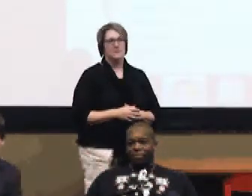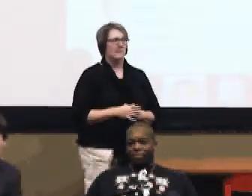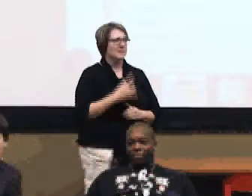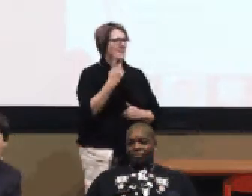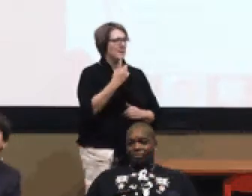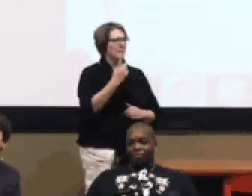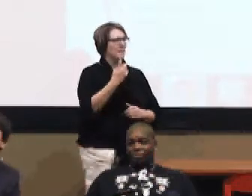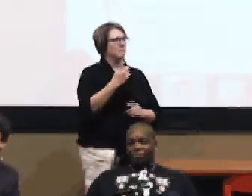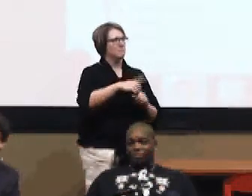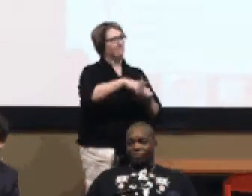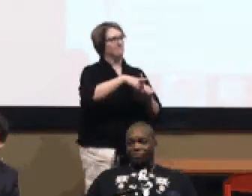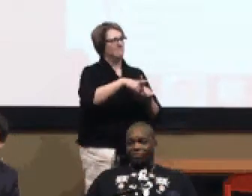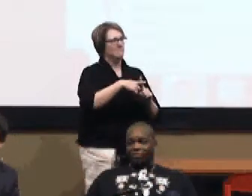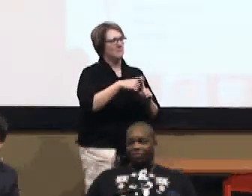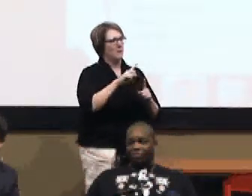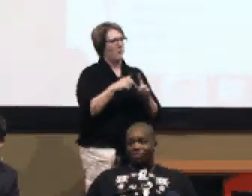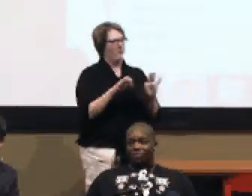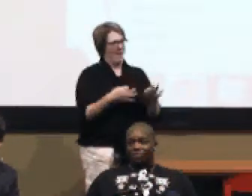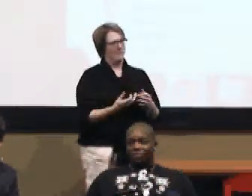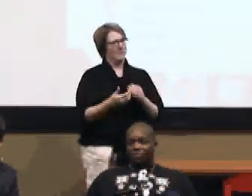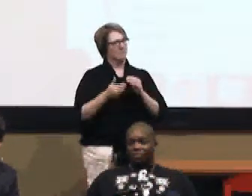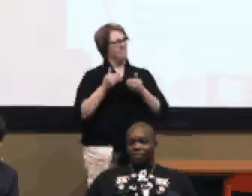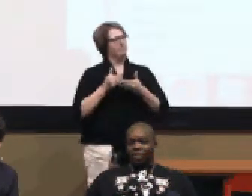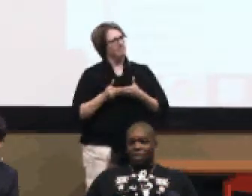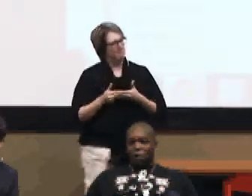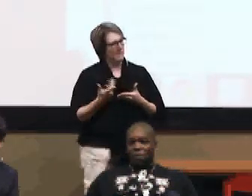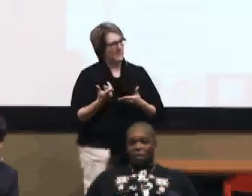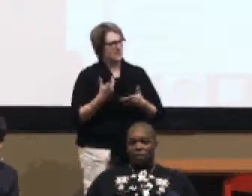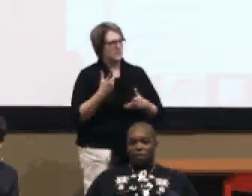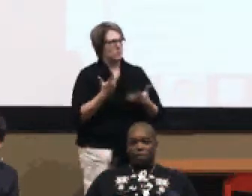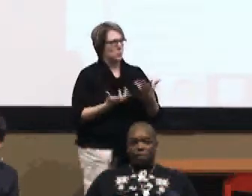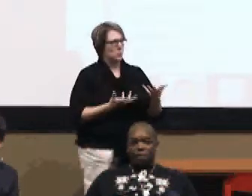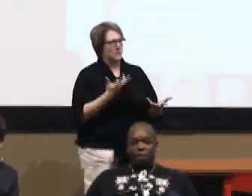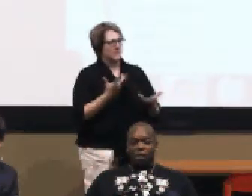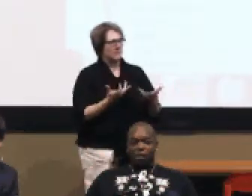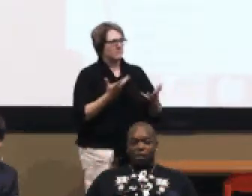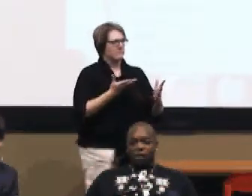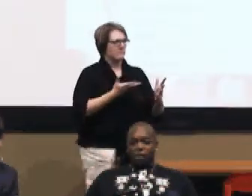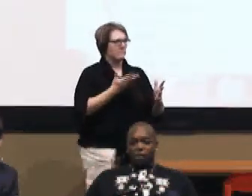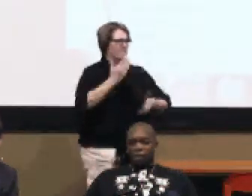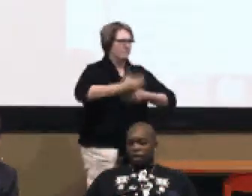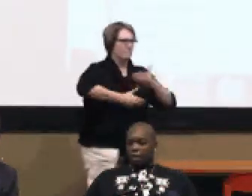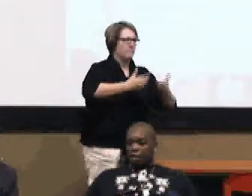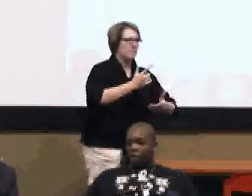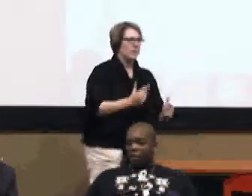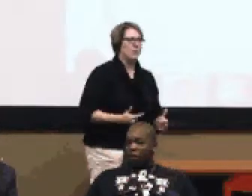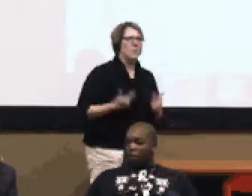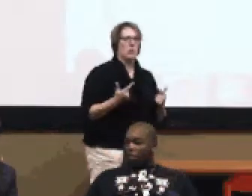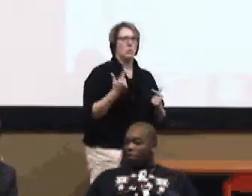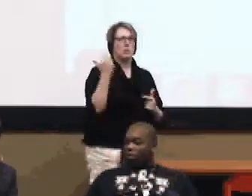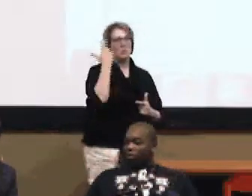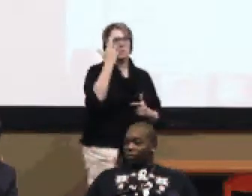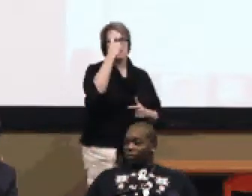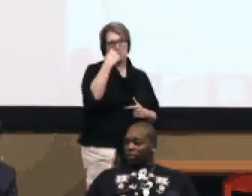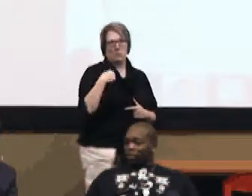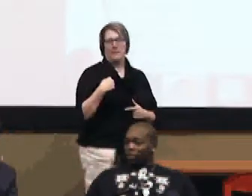something to be said about that as you sort of go through life. So those reasons for me.